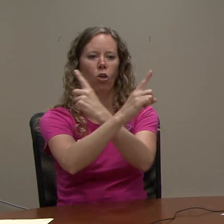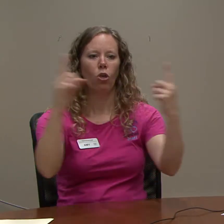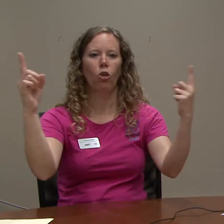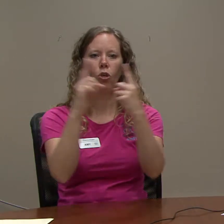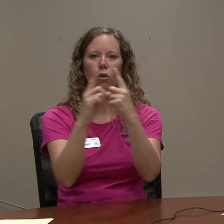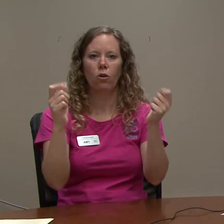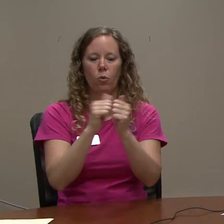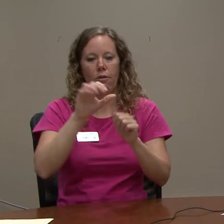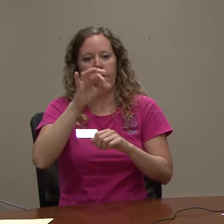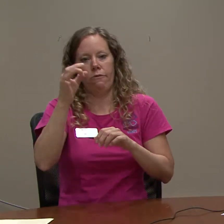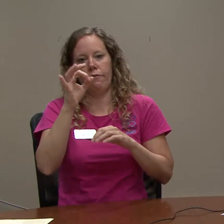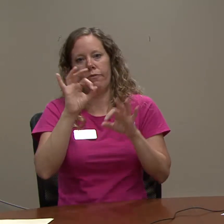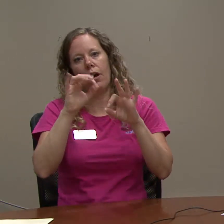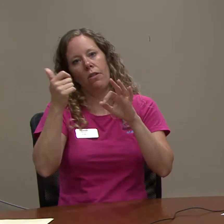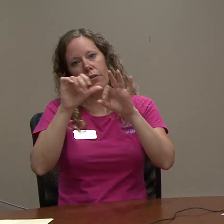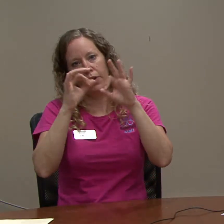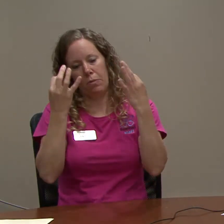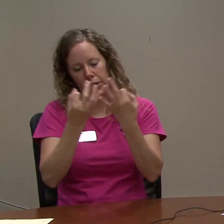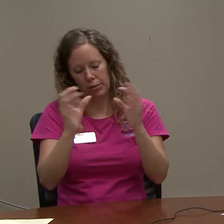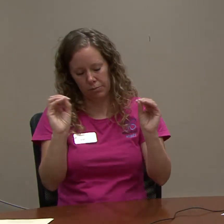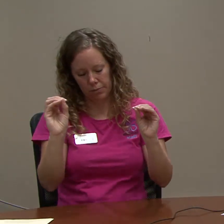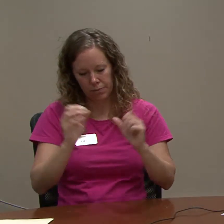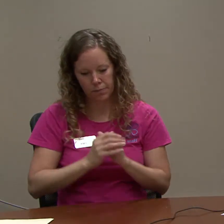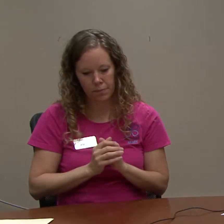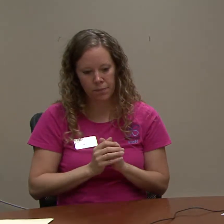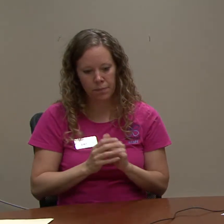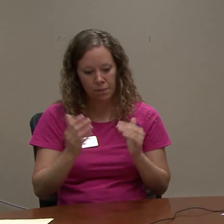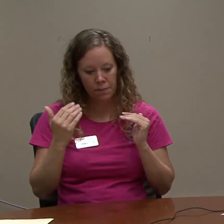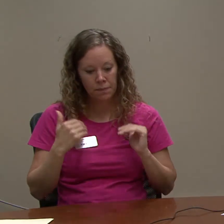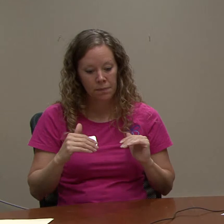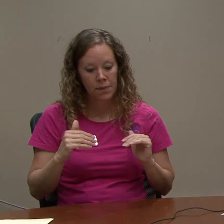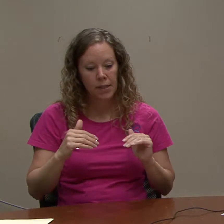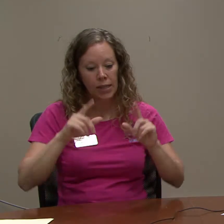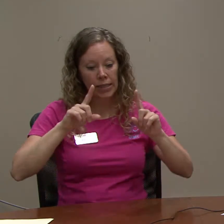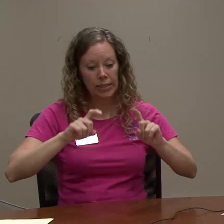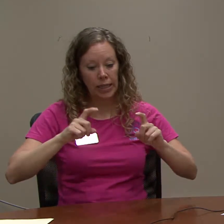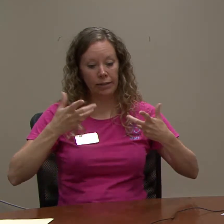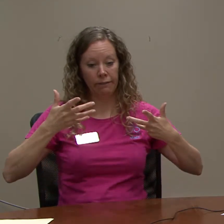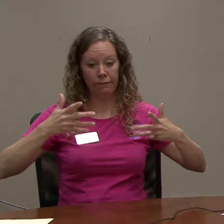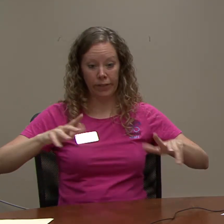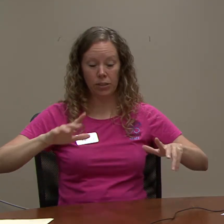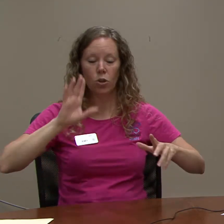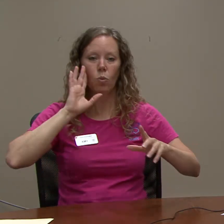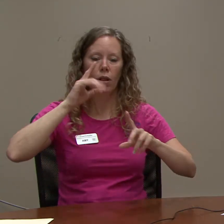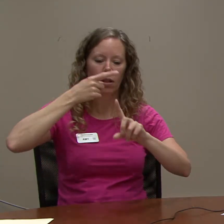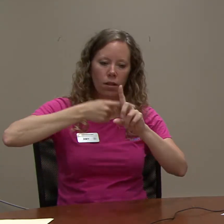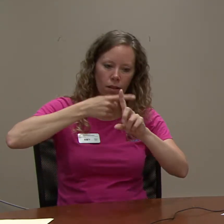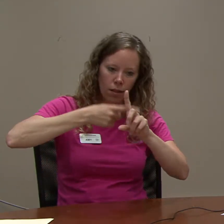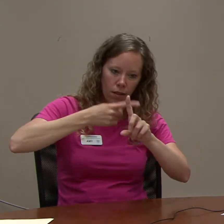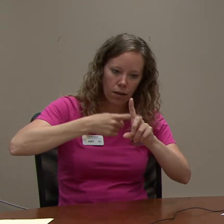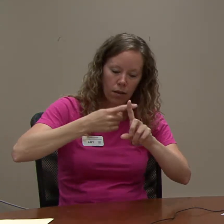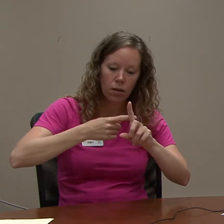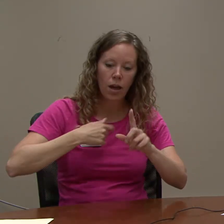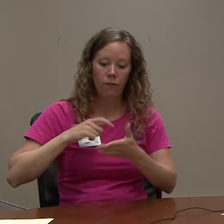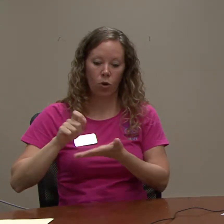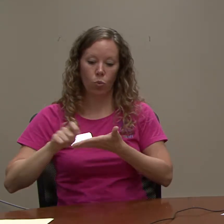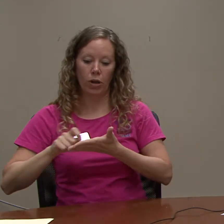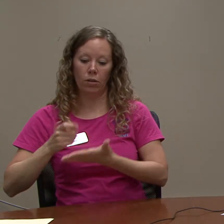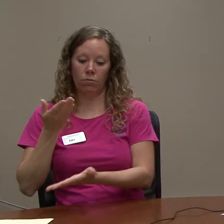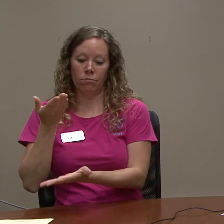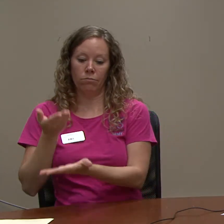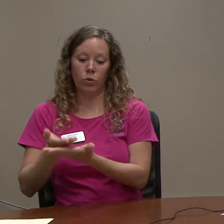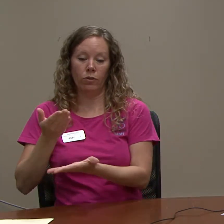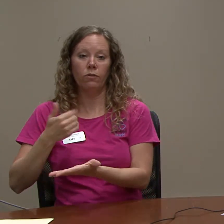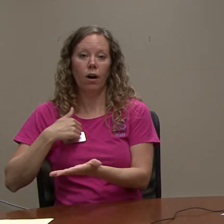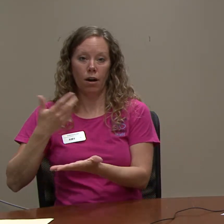members. You must pass the active screening test, which includes a written attestation to the fact that